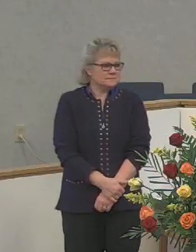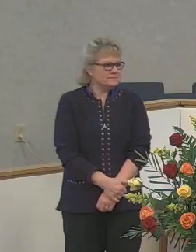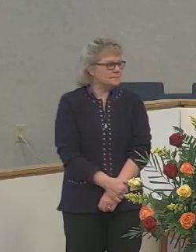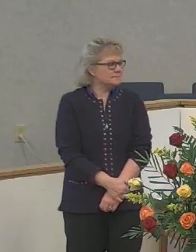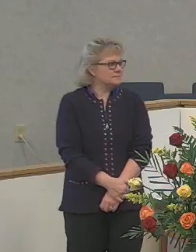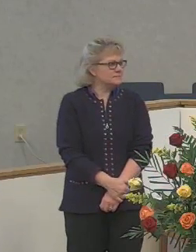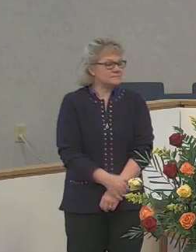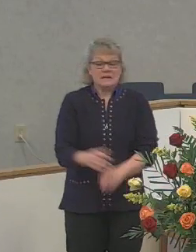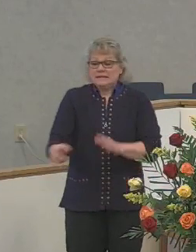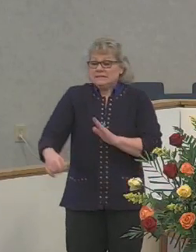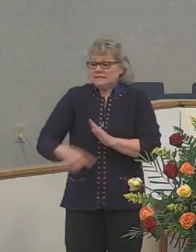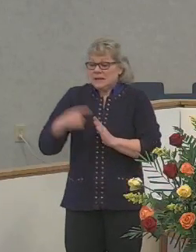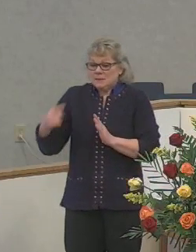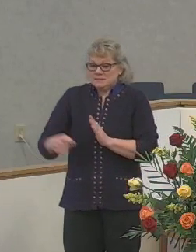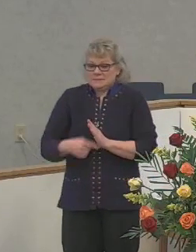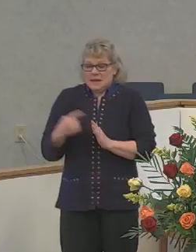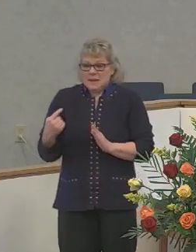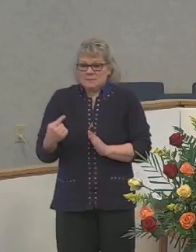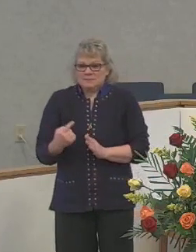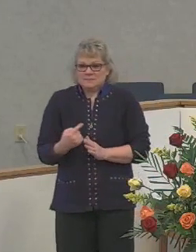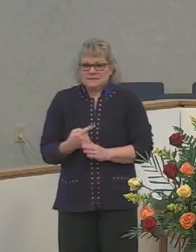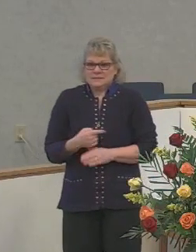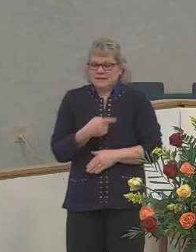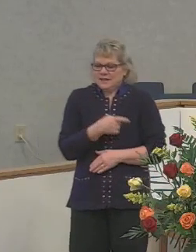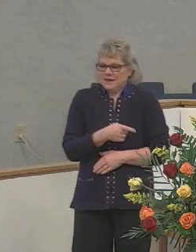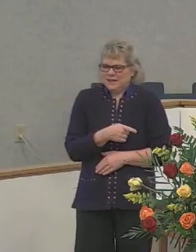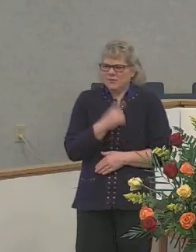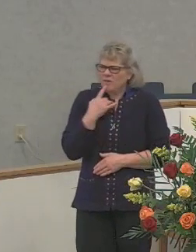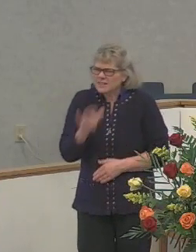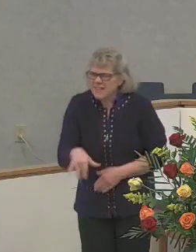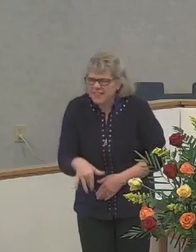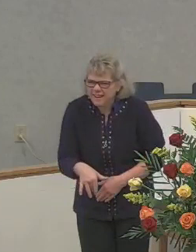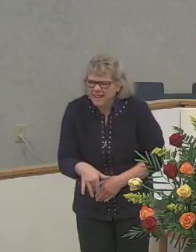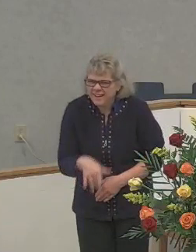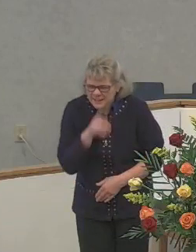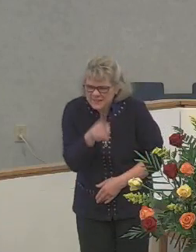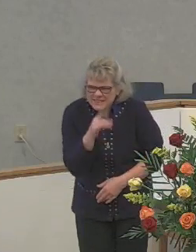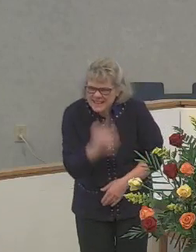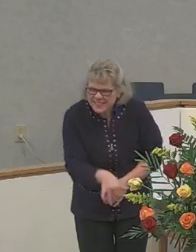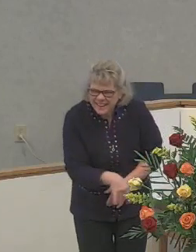And sometimes you would say, did he really say that?